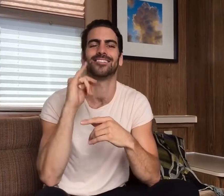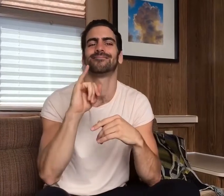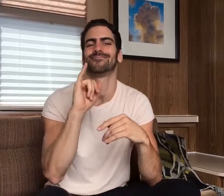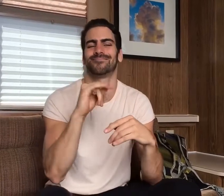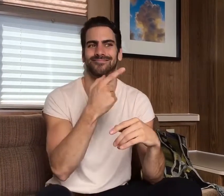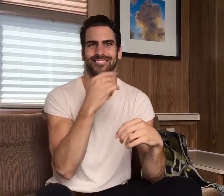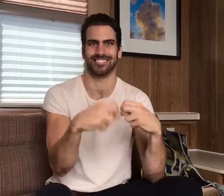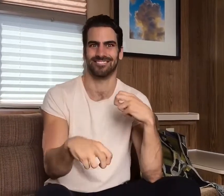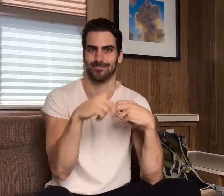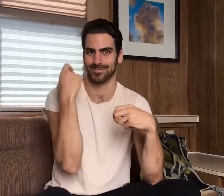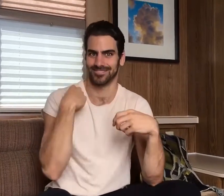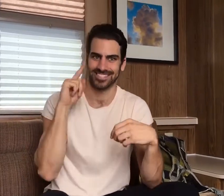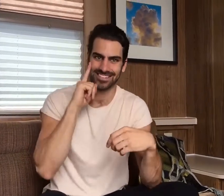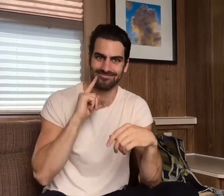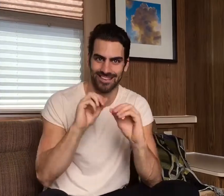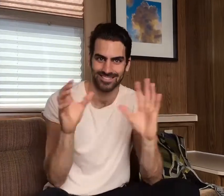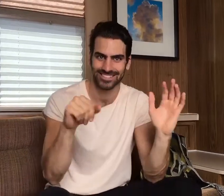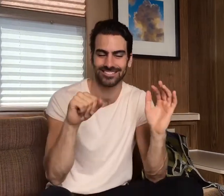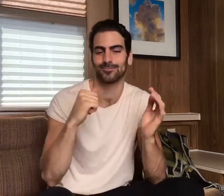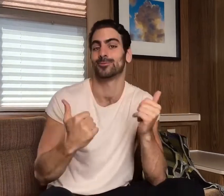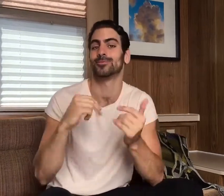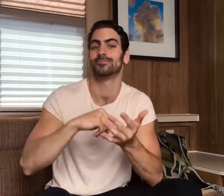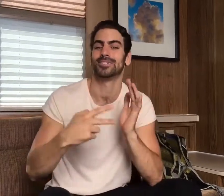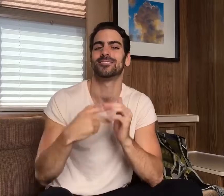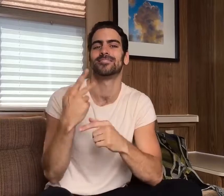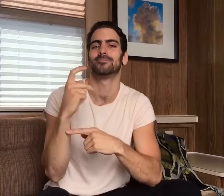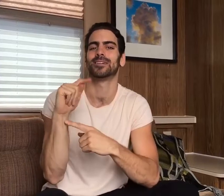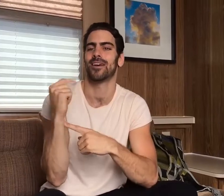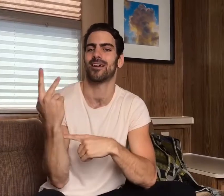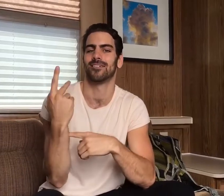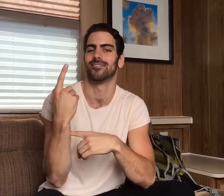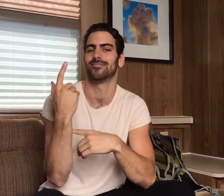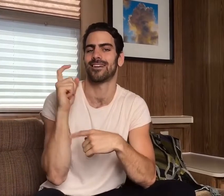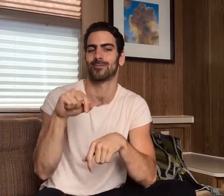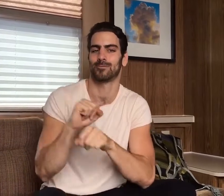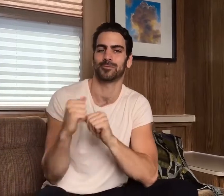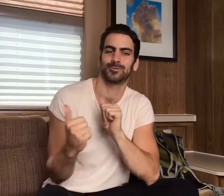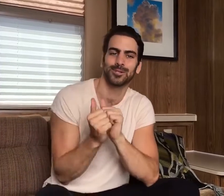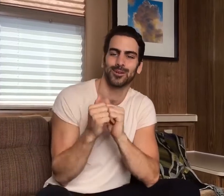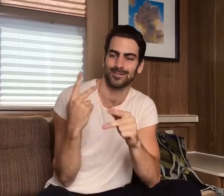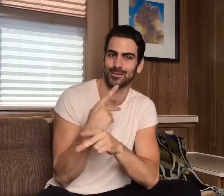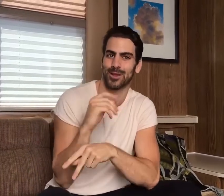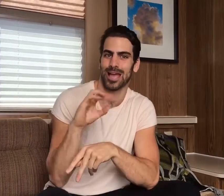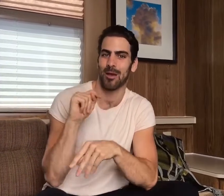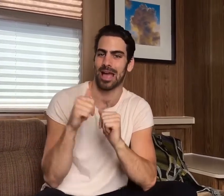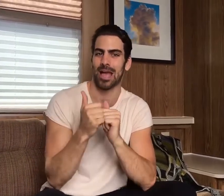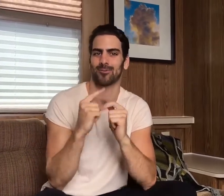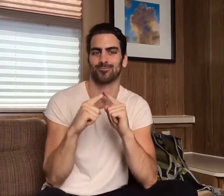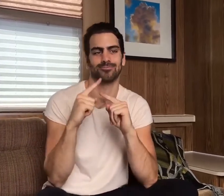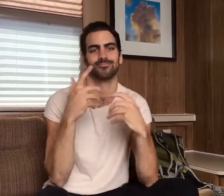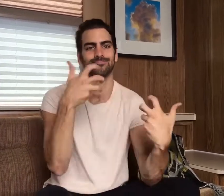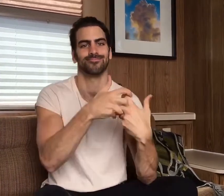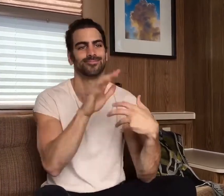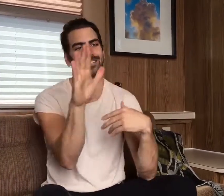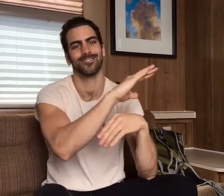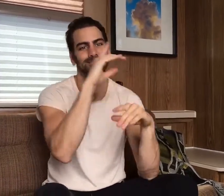musicality, which is difficult because obviously I'm deaf, which means that Pete and I have to work together to figure out how to